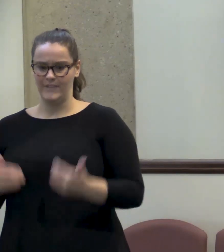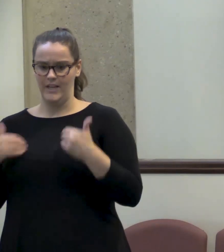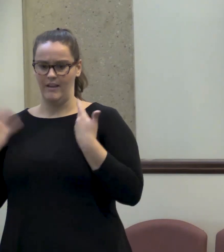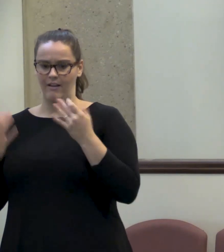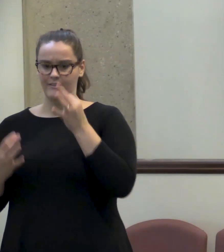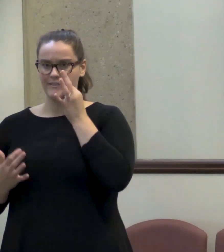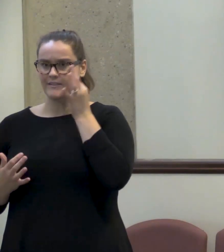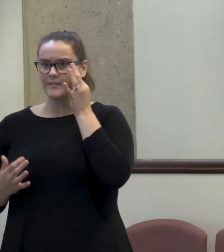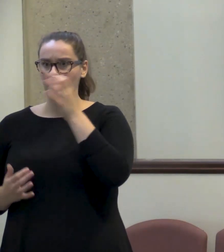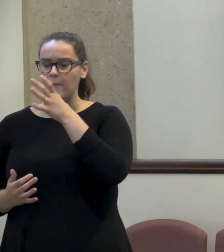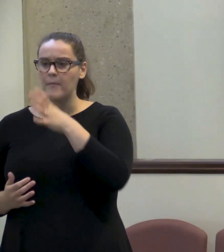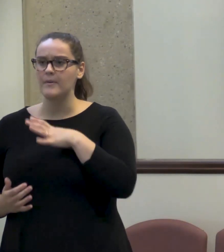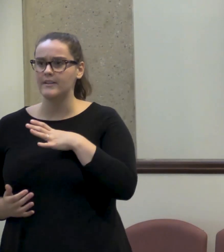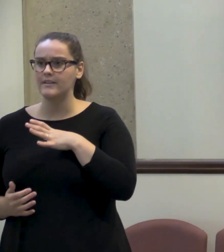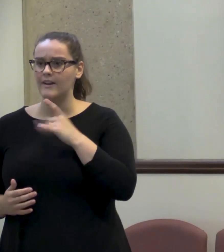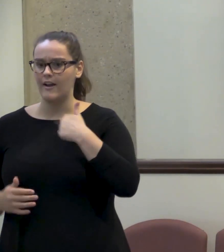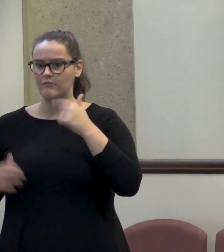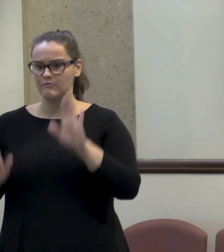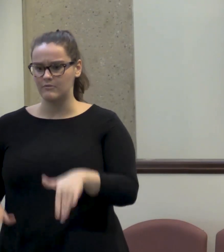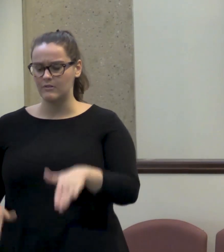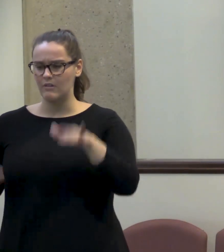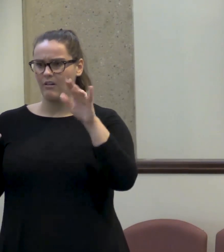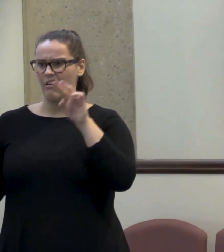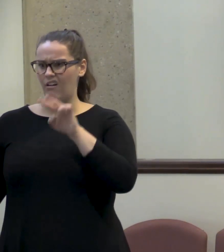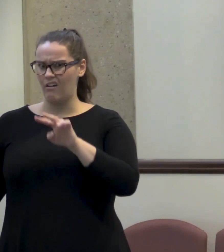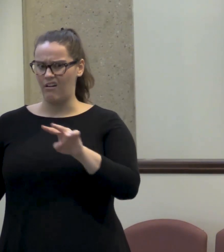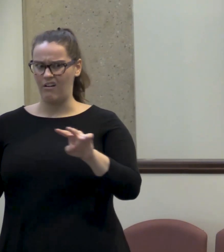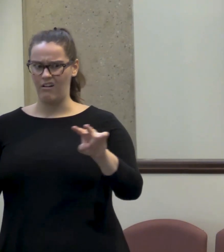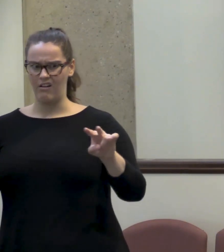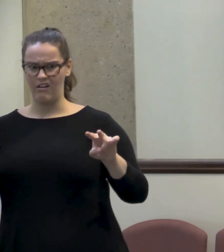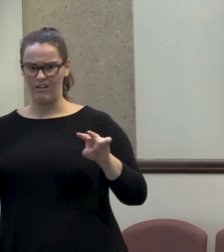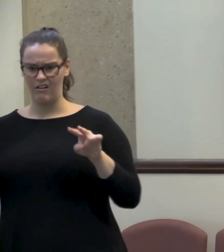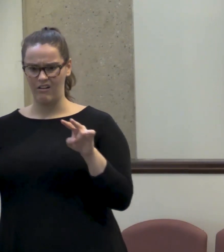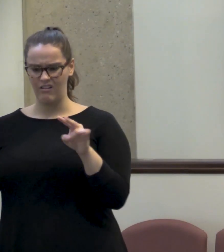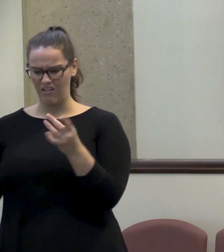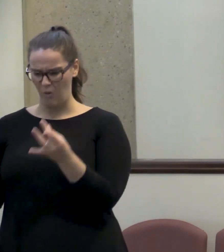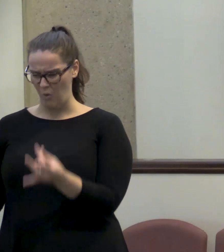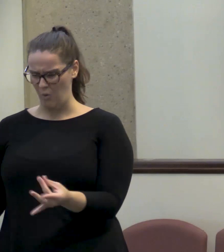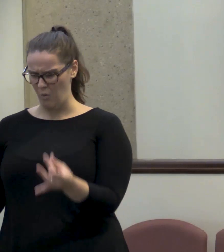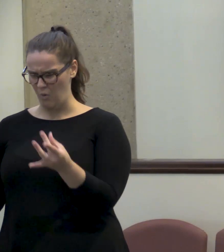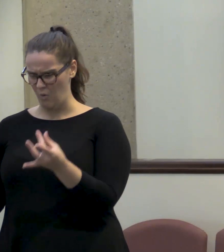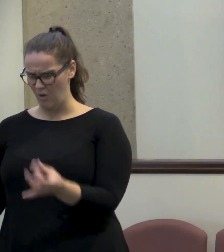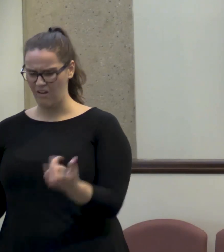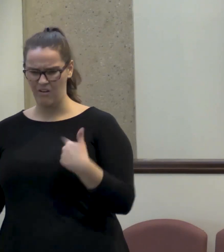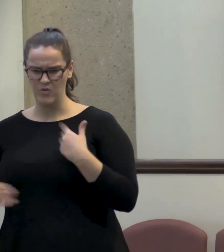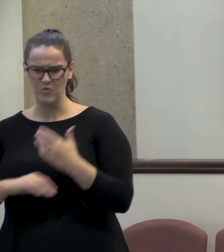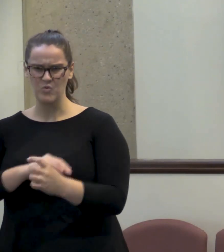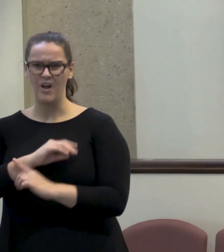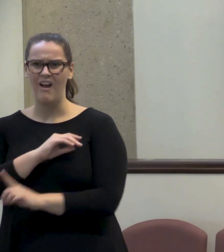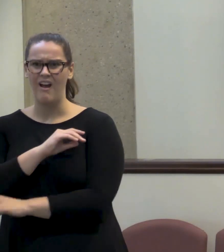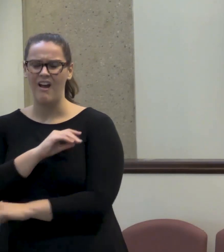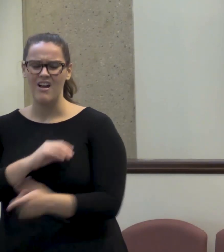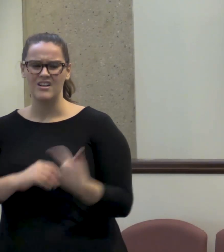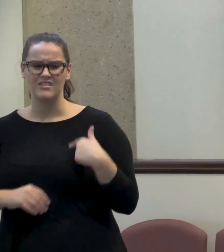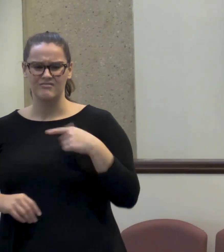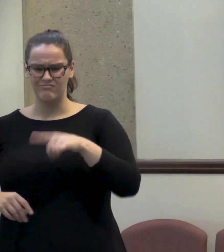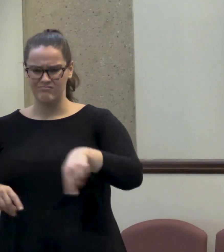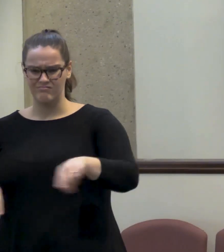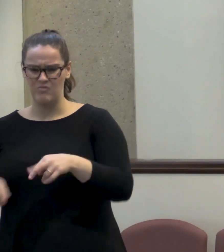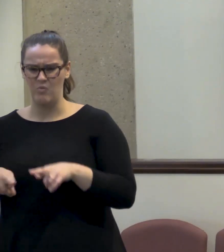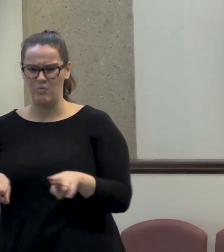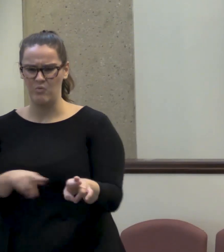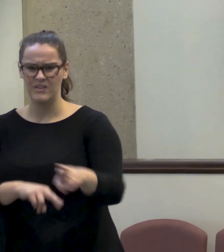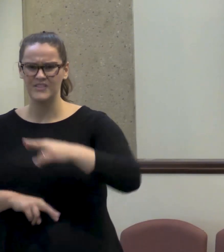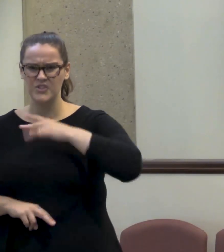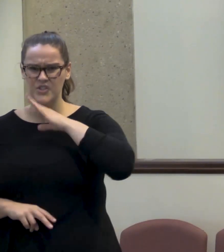up seeing our rivers polluted with trash and oil, seeing our mountaintops blown off and our